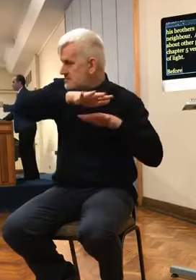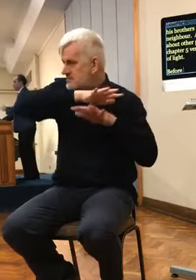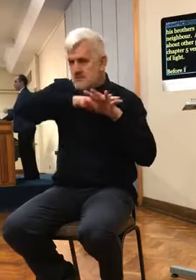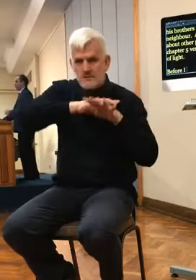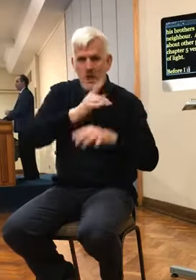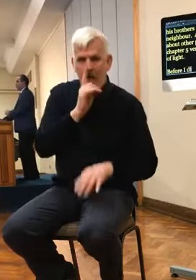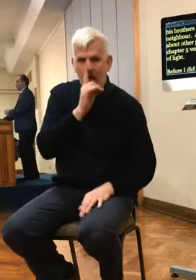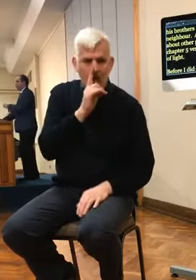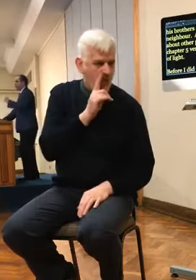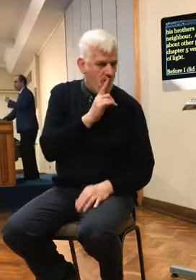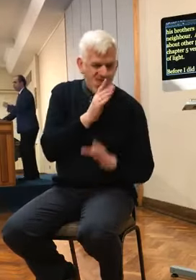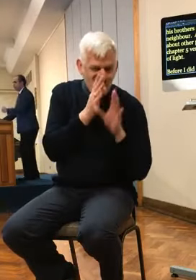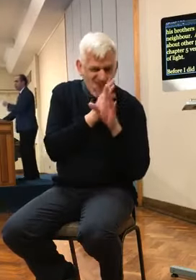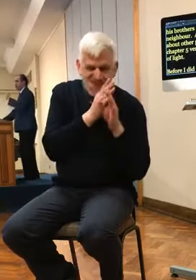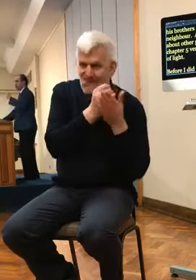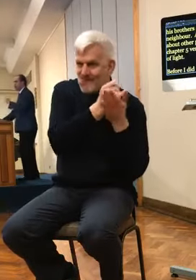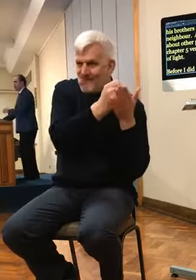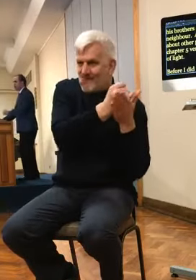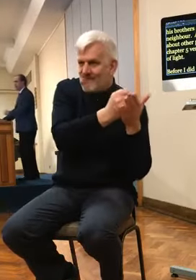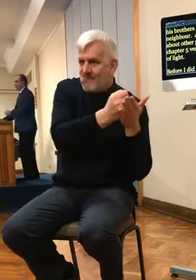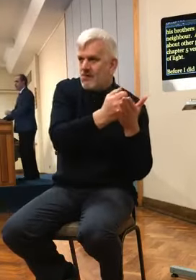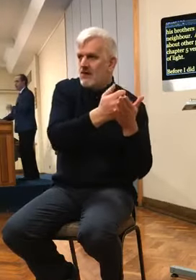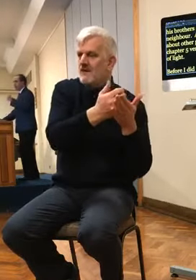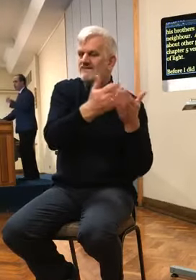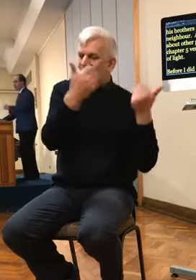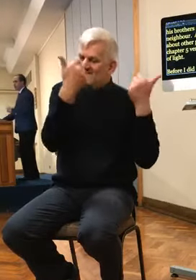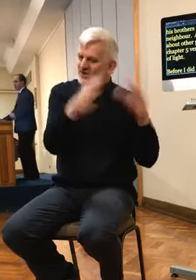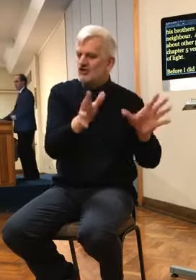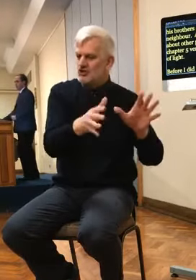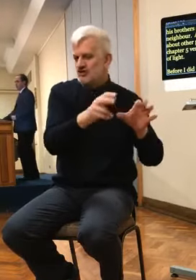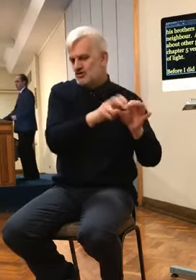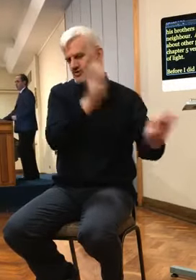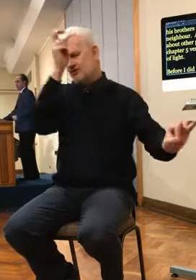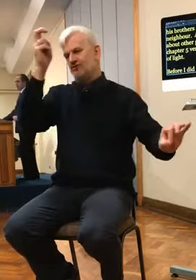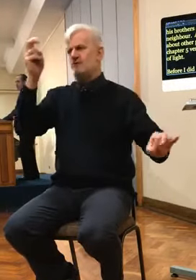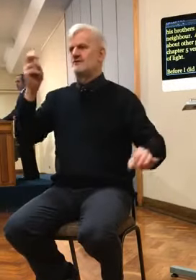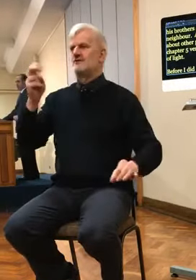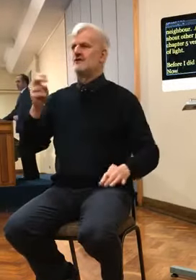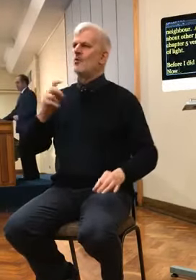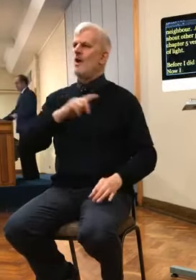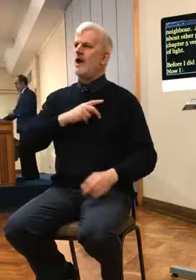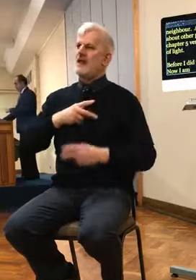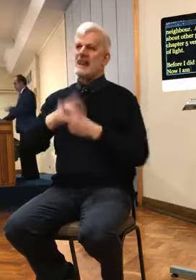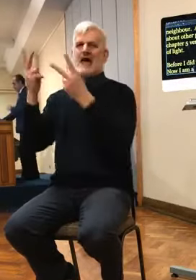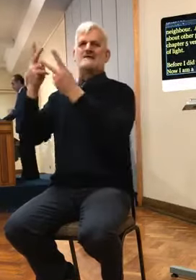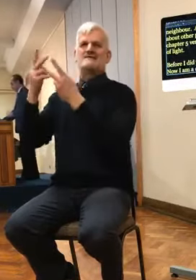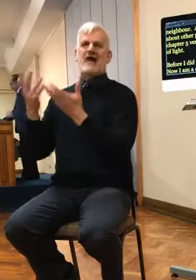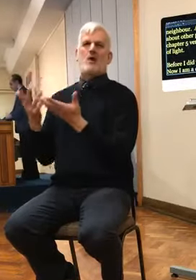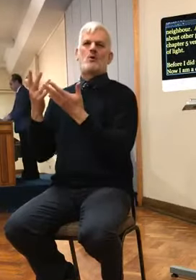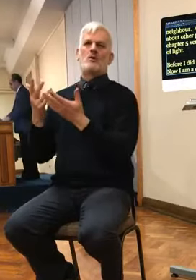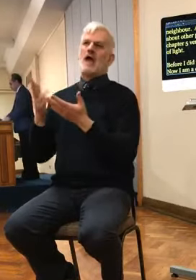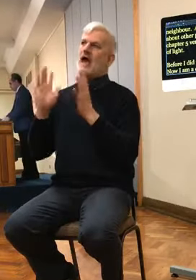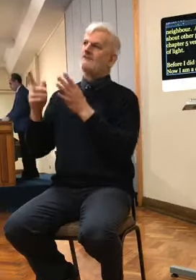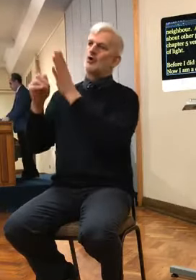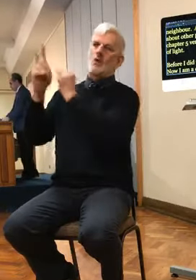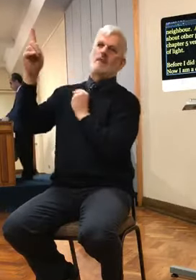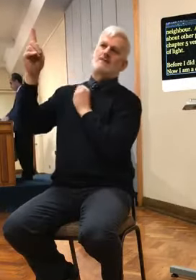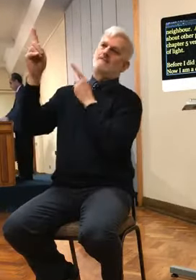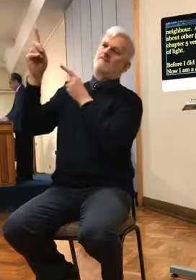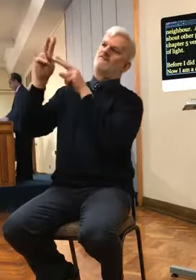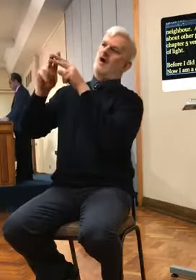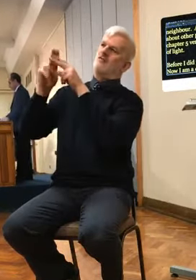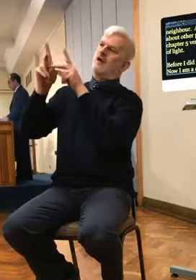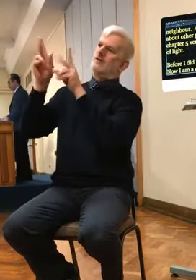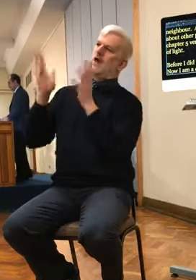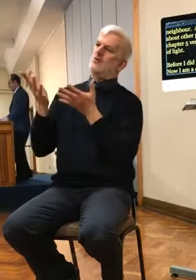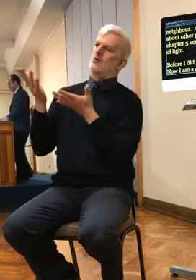are children of light, so we have to be imitators of our Father. And then in verse 15, you